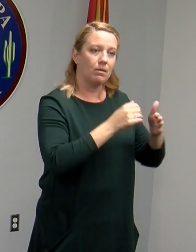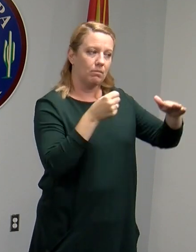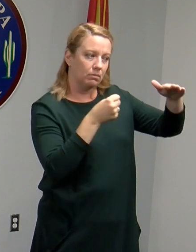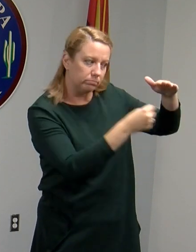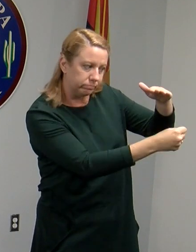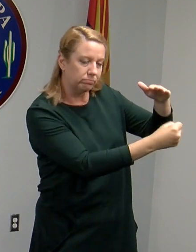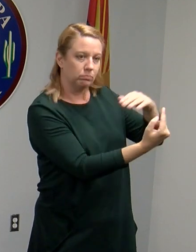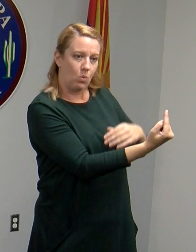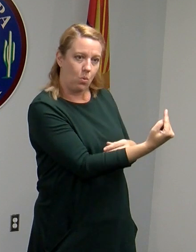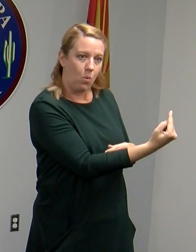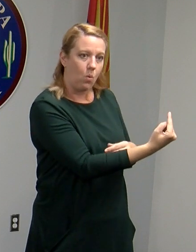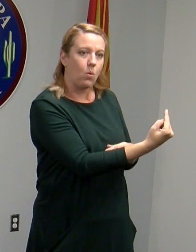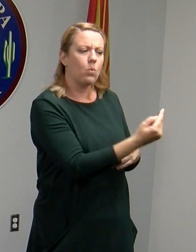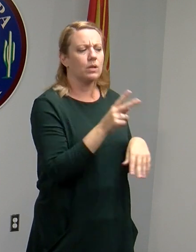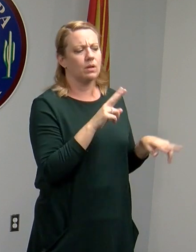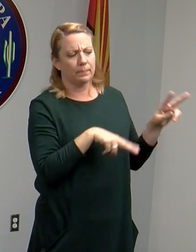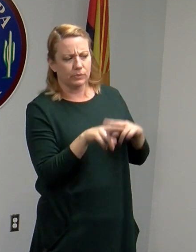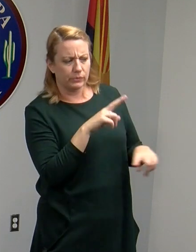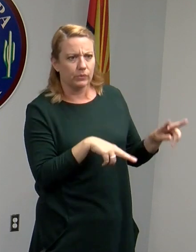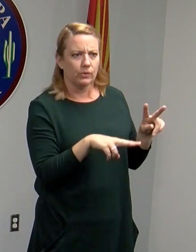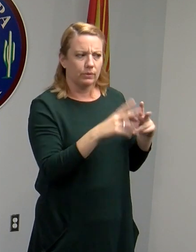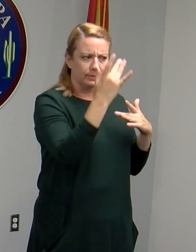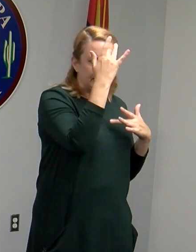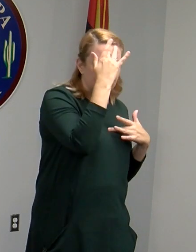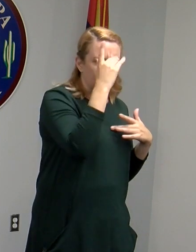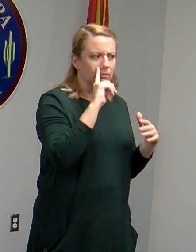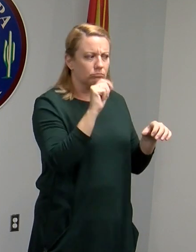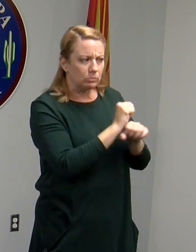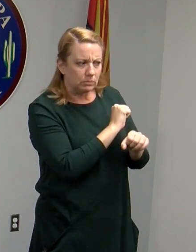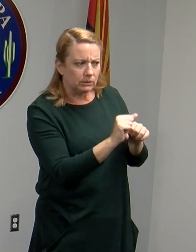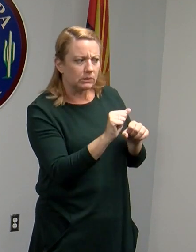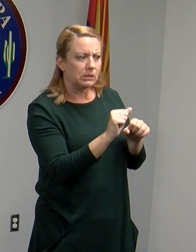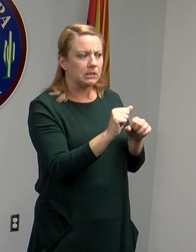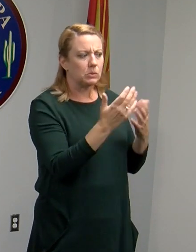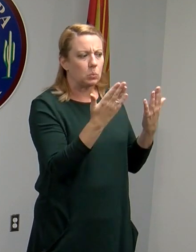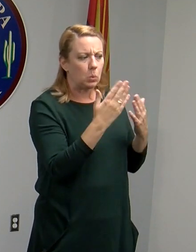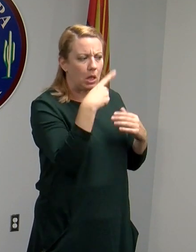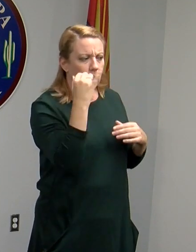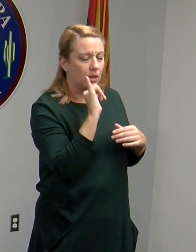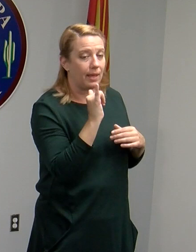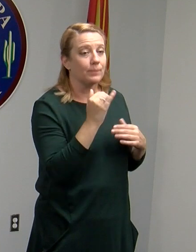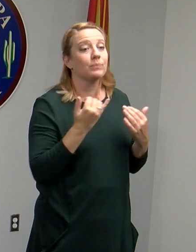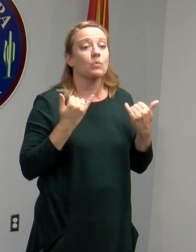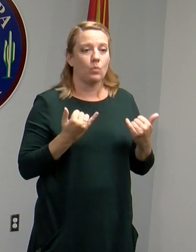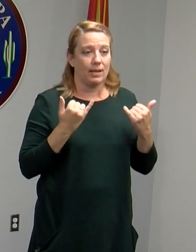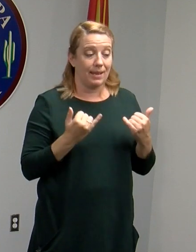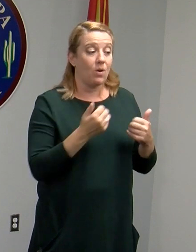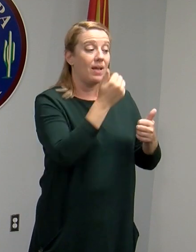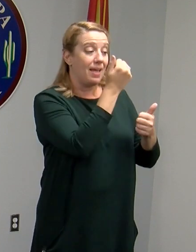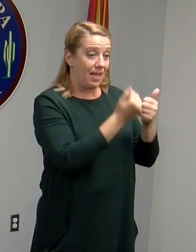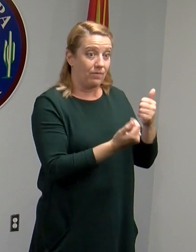housing where we can observe these individuals. And as of now, we are testing every individual in